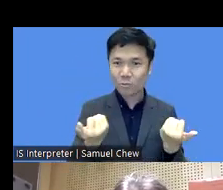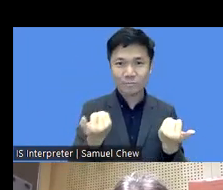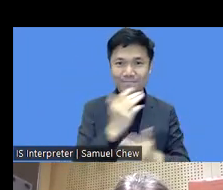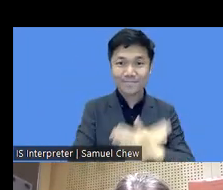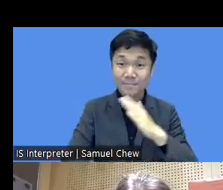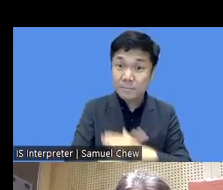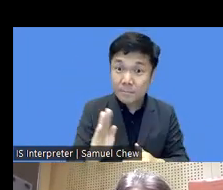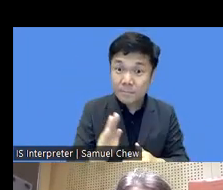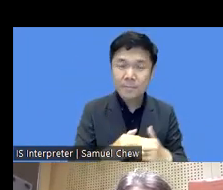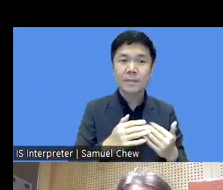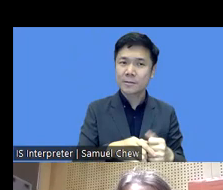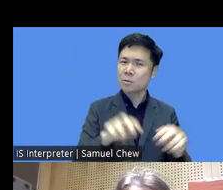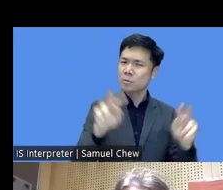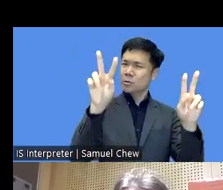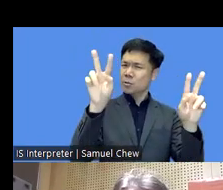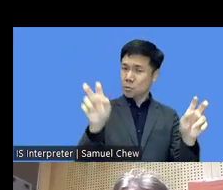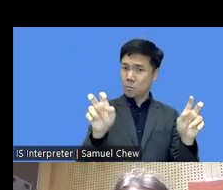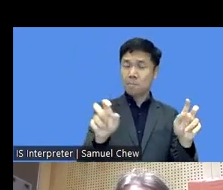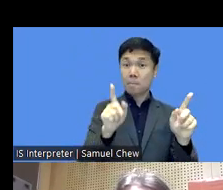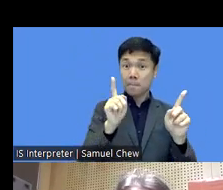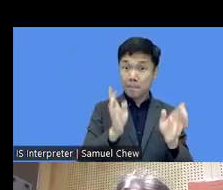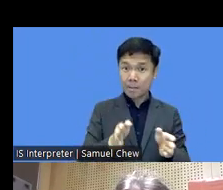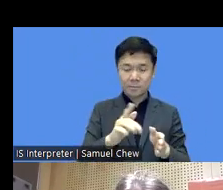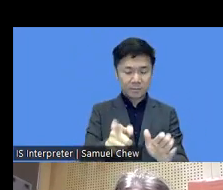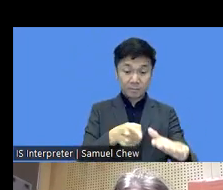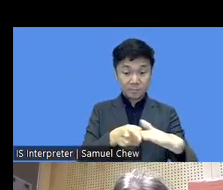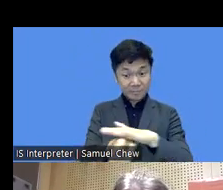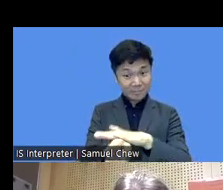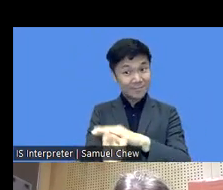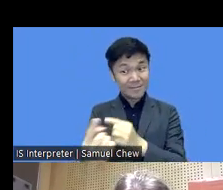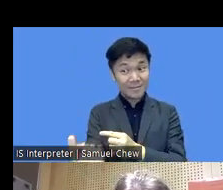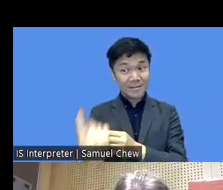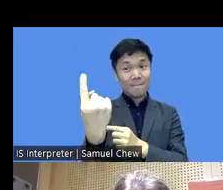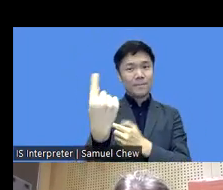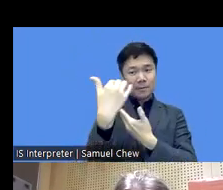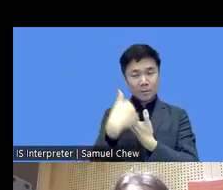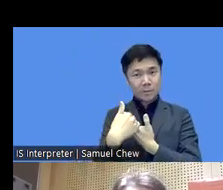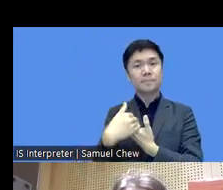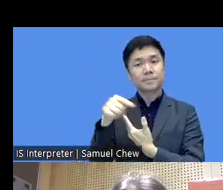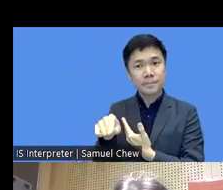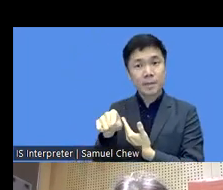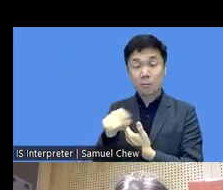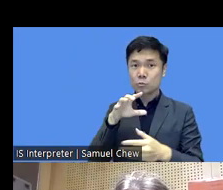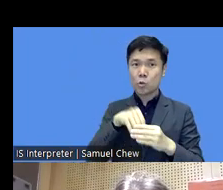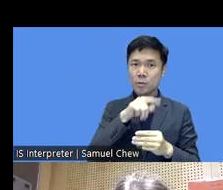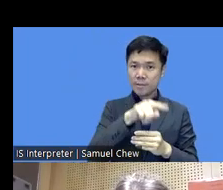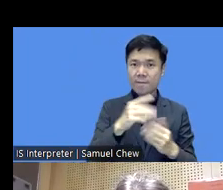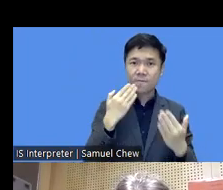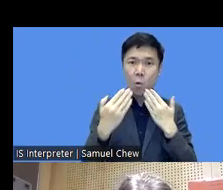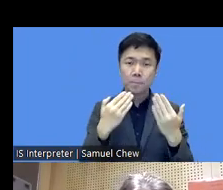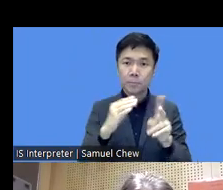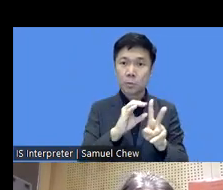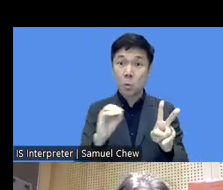meaningful participation of refugees themselves at the 2019 Global Refugee Forum. But we also have, of course, lessons